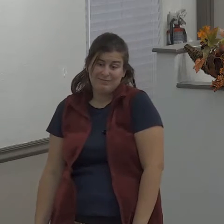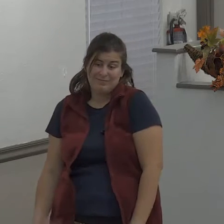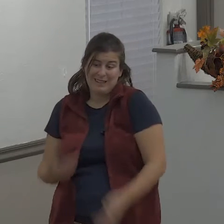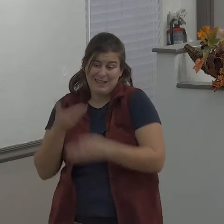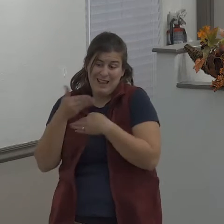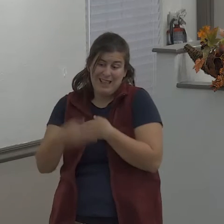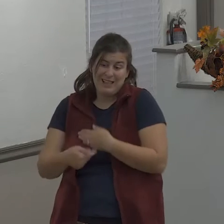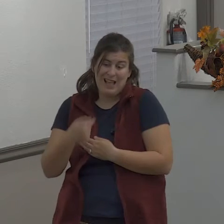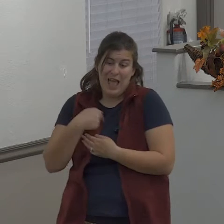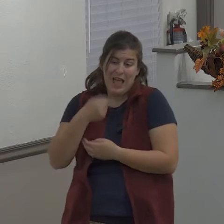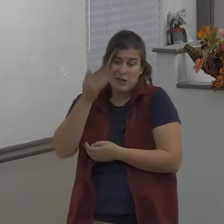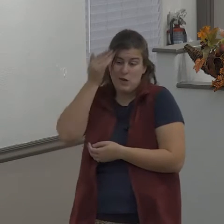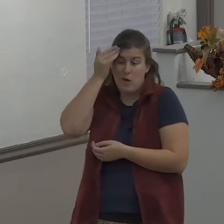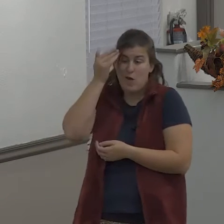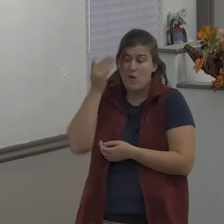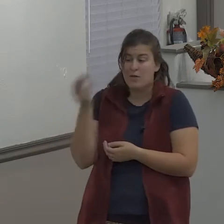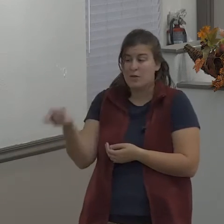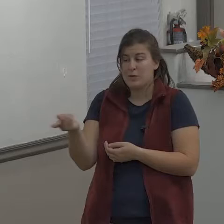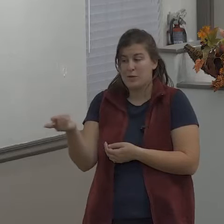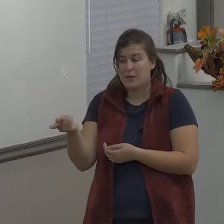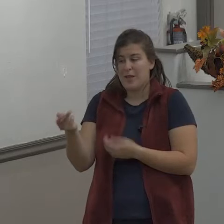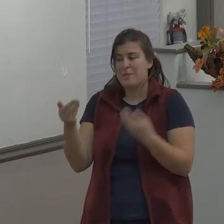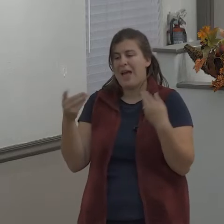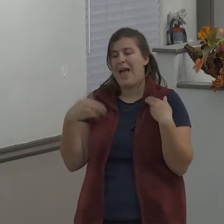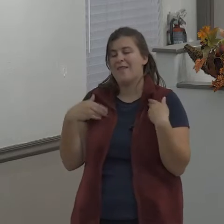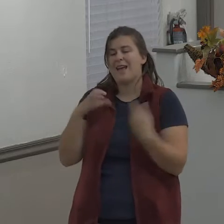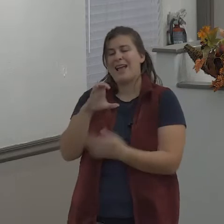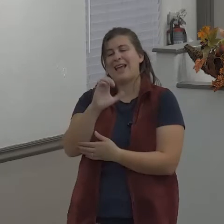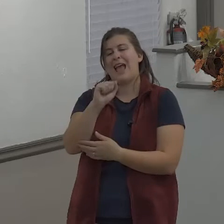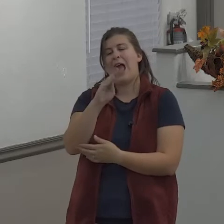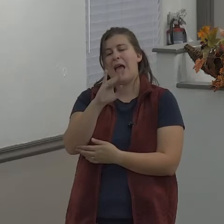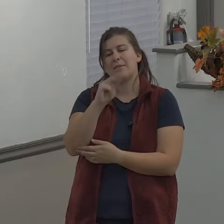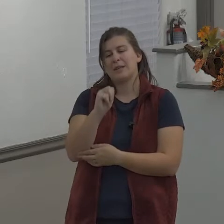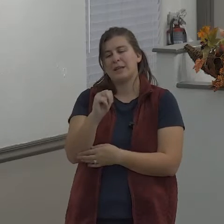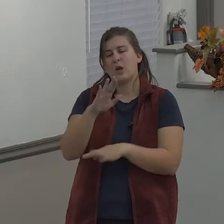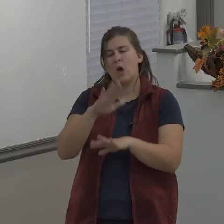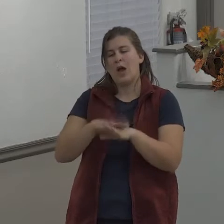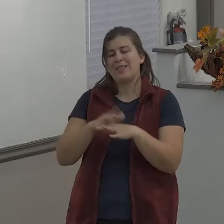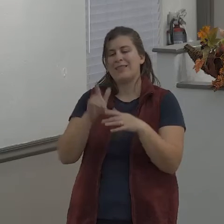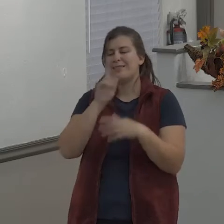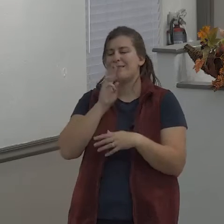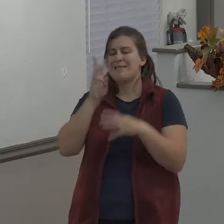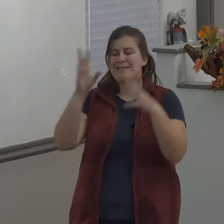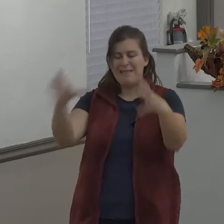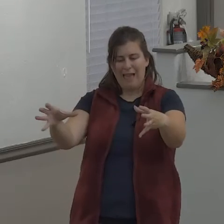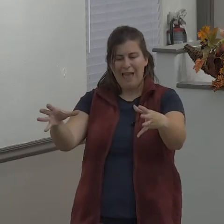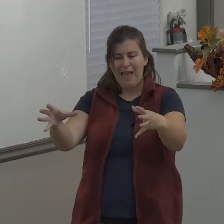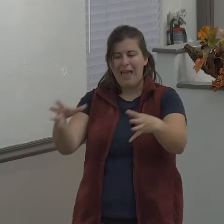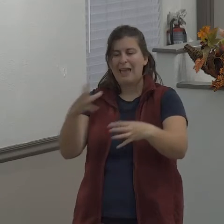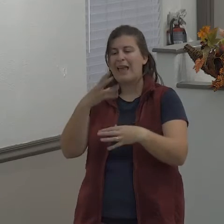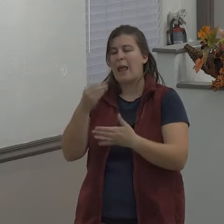Next thing I heard, it's, we got a cabin on the lake, bought a boat, got a camper.